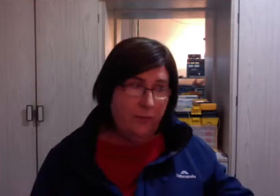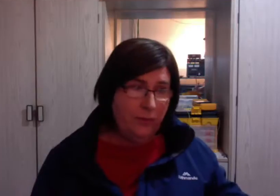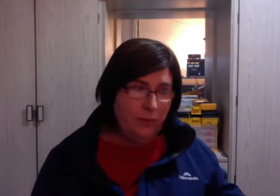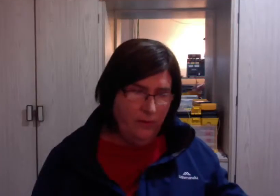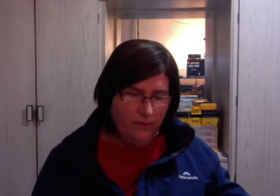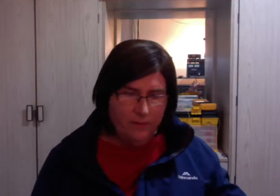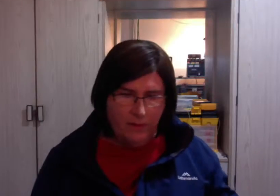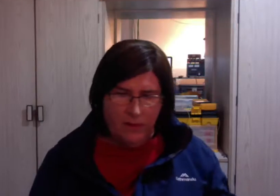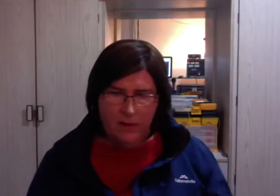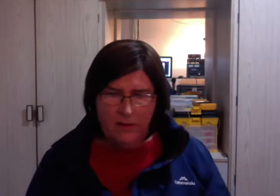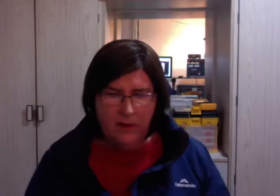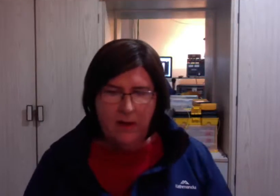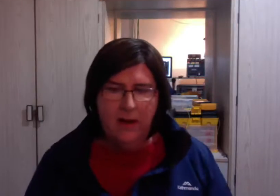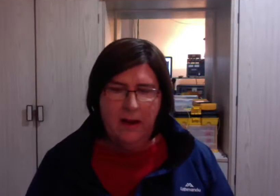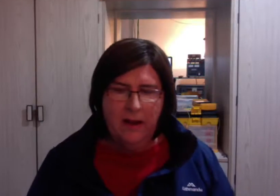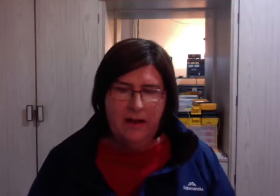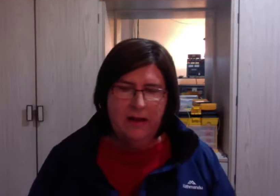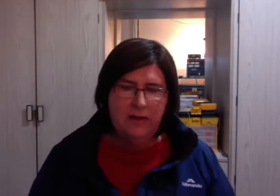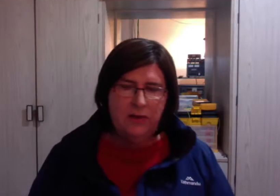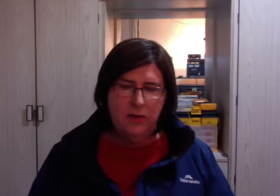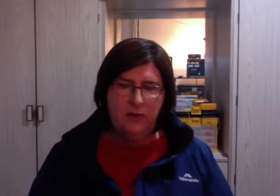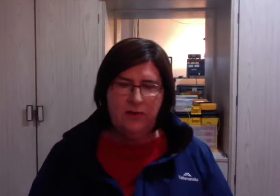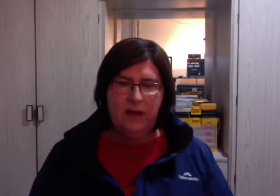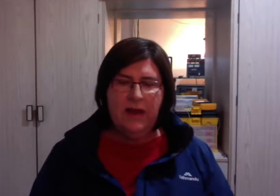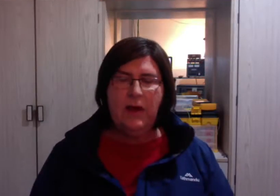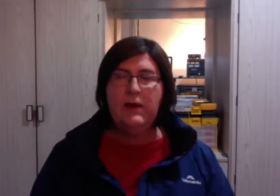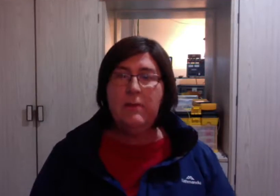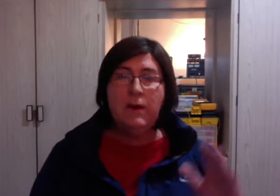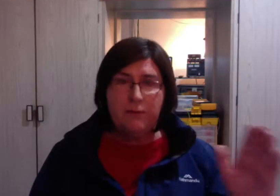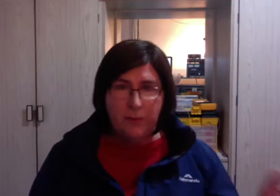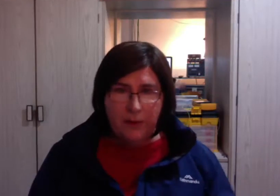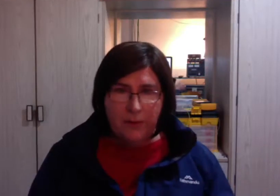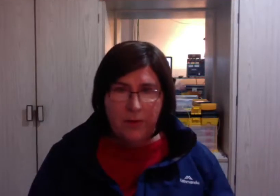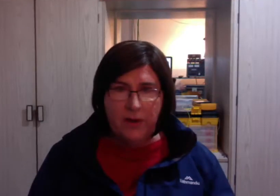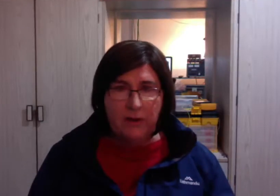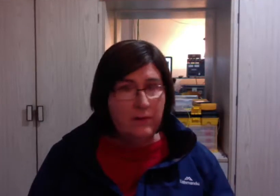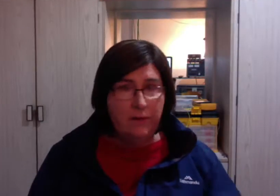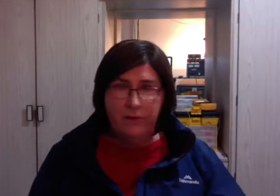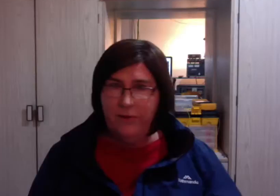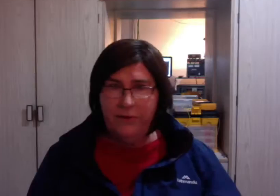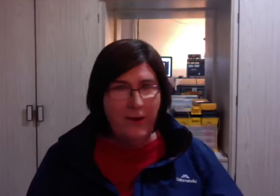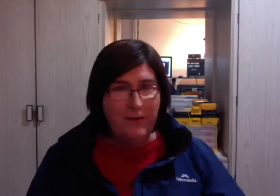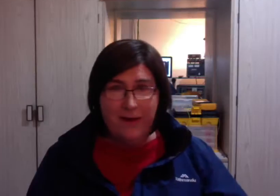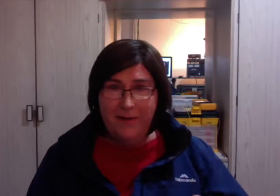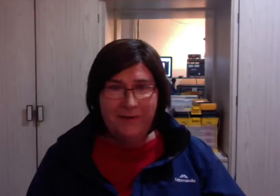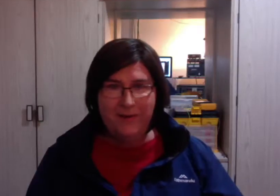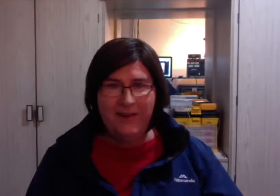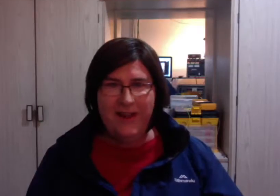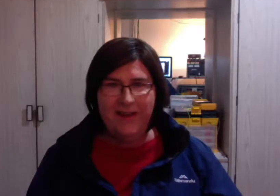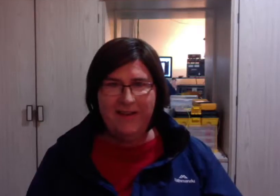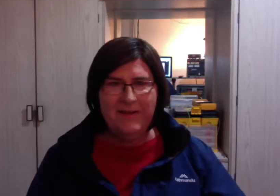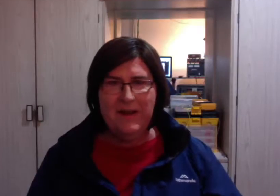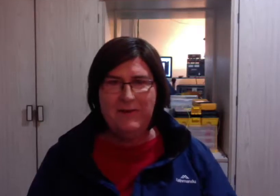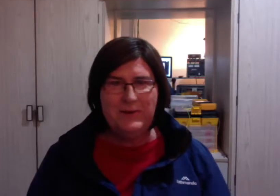fuel and you say, I'll get my fuel in the morning. Don't ever do that. Don't ever do